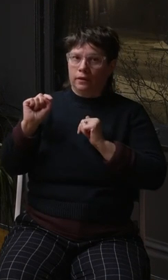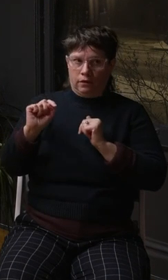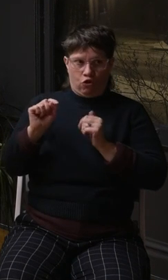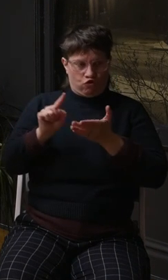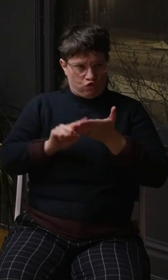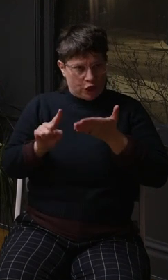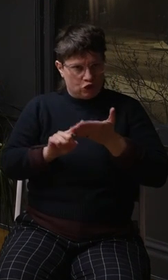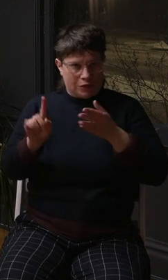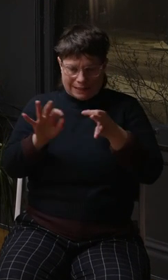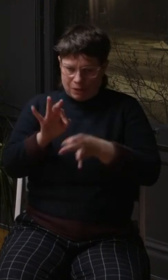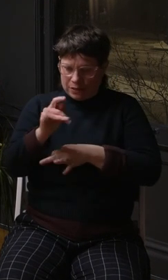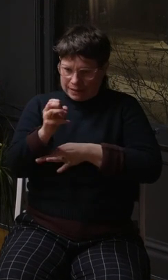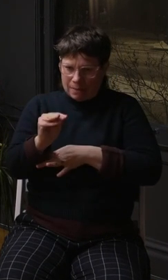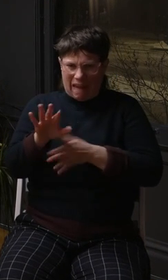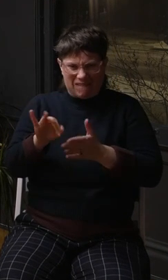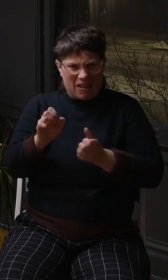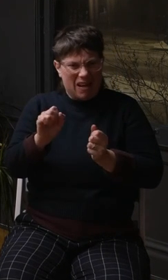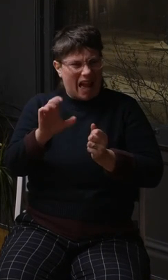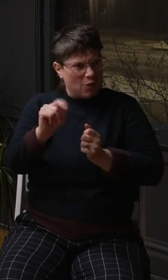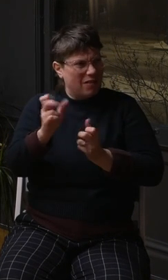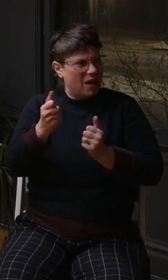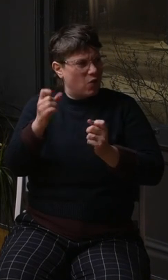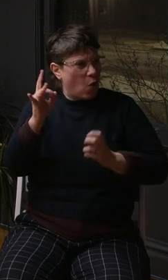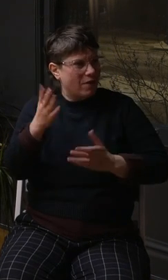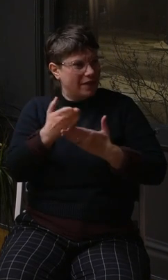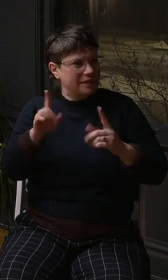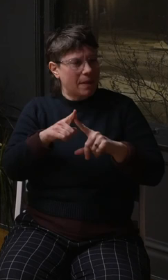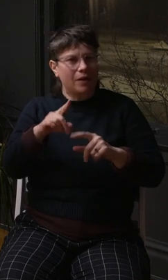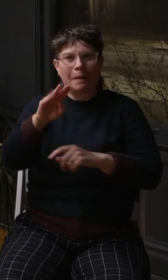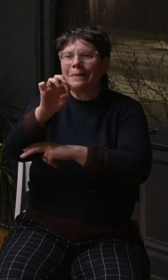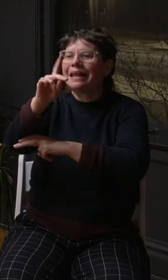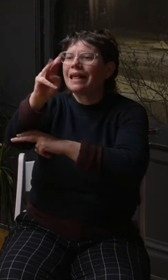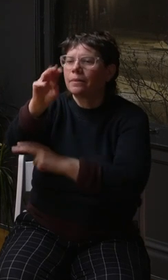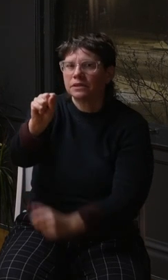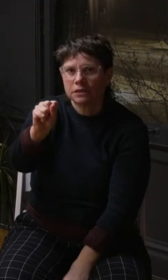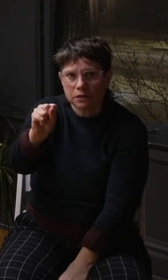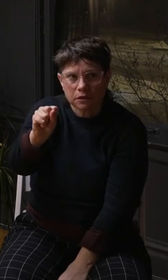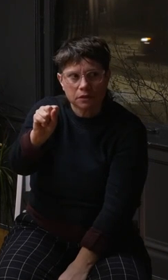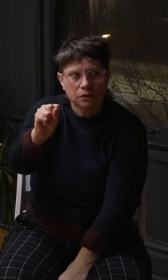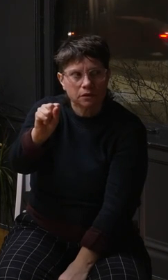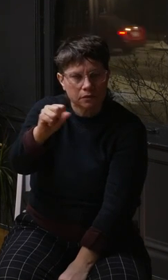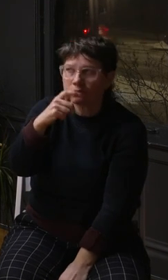in researching spiritualism, I found out a lot of horrible things about mediums.